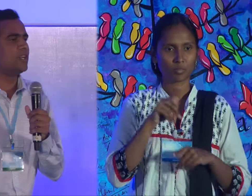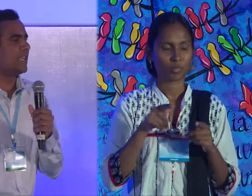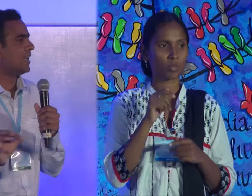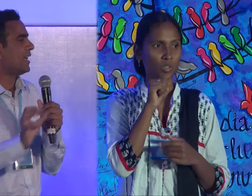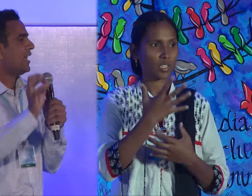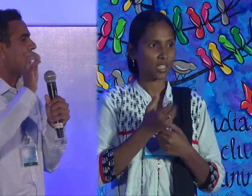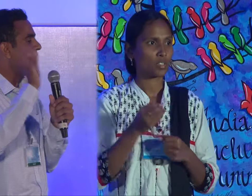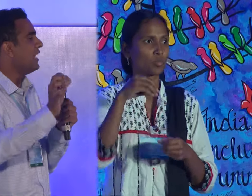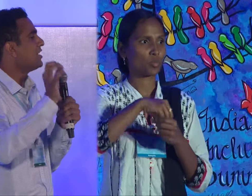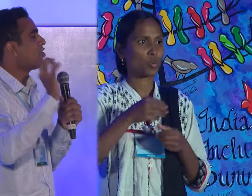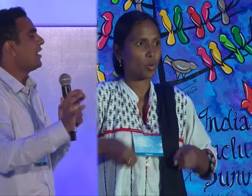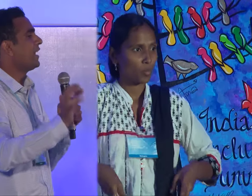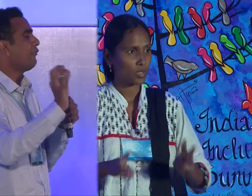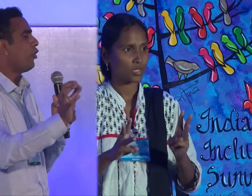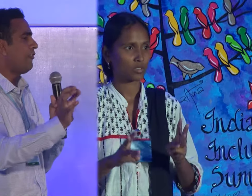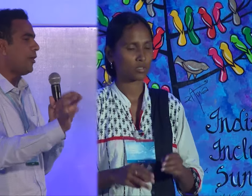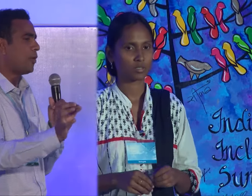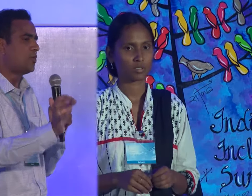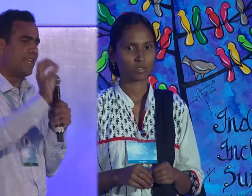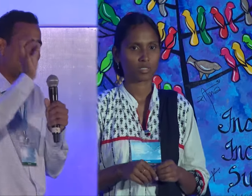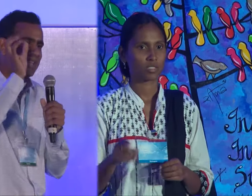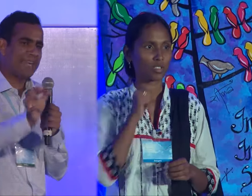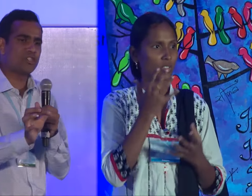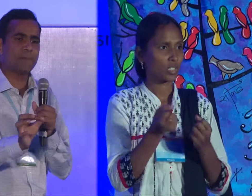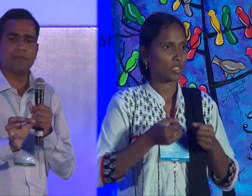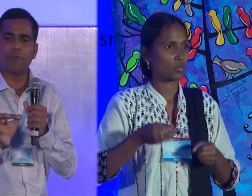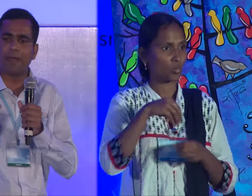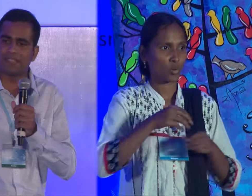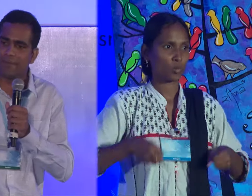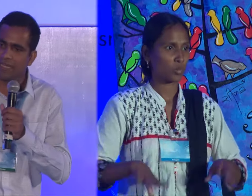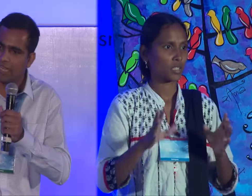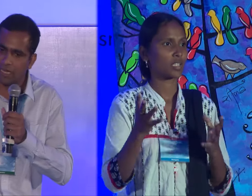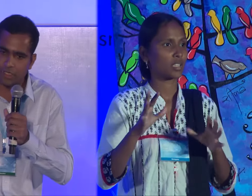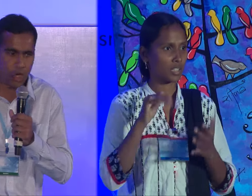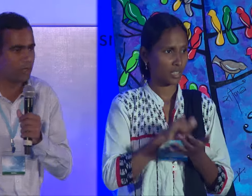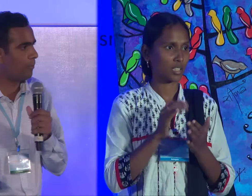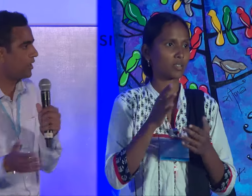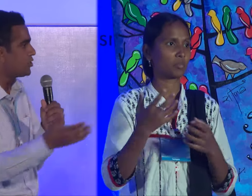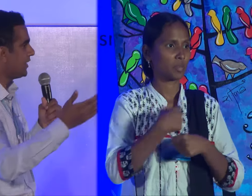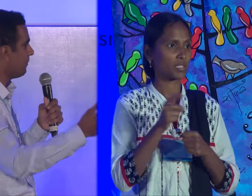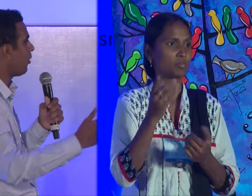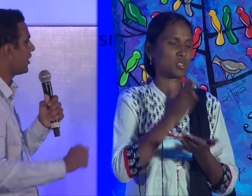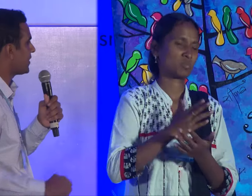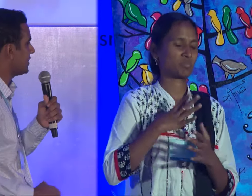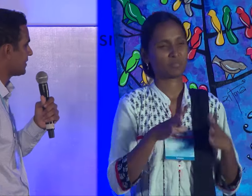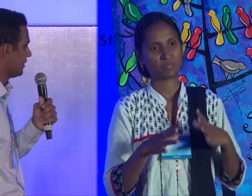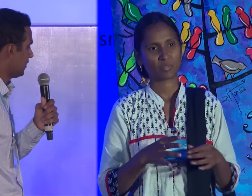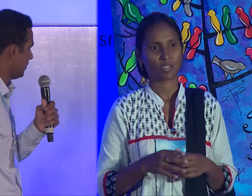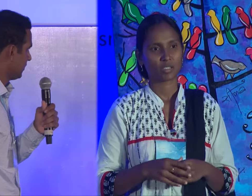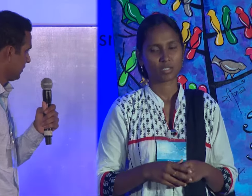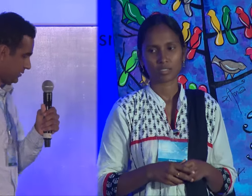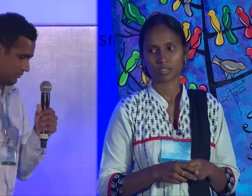fair opportunity. He does not get a fair opportunity, and that stops him from participating in the normal competitions with the able-bodied